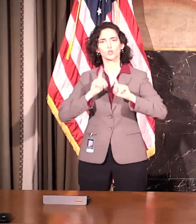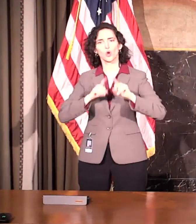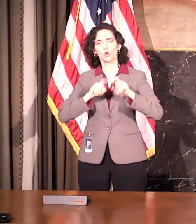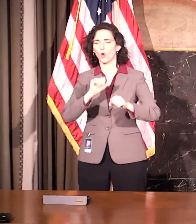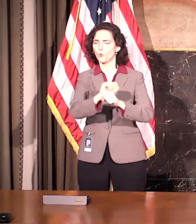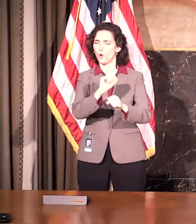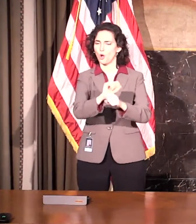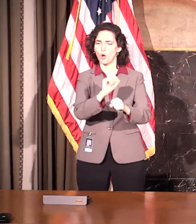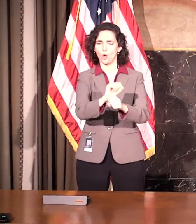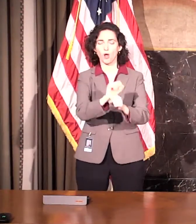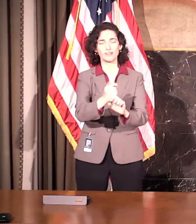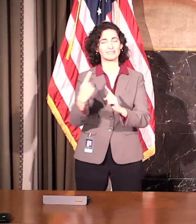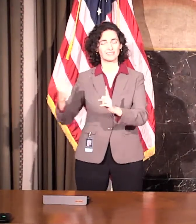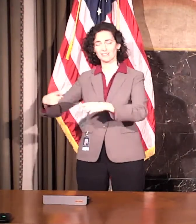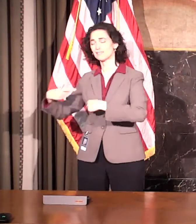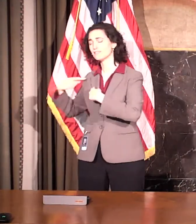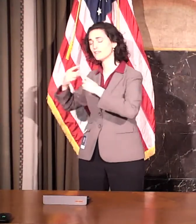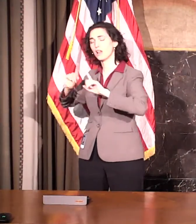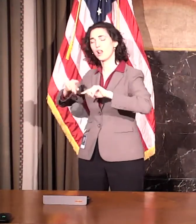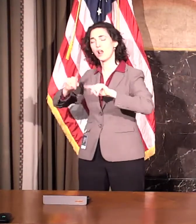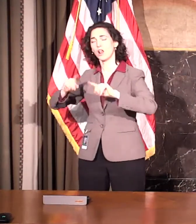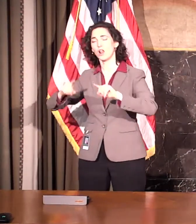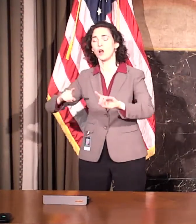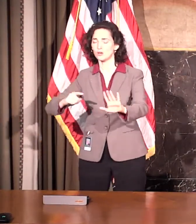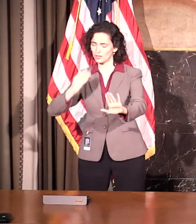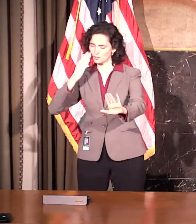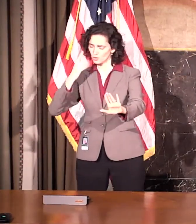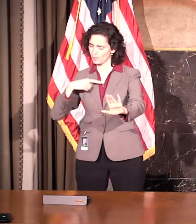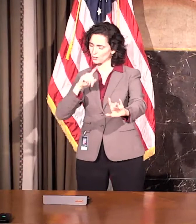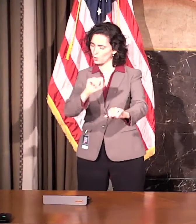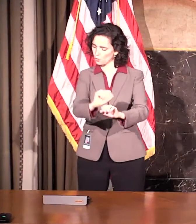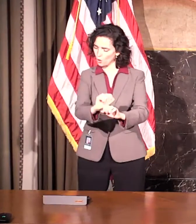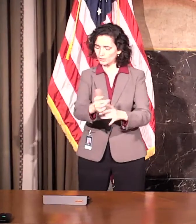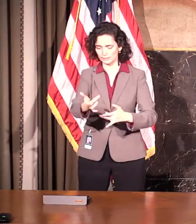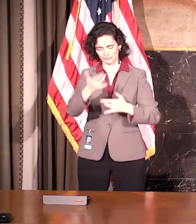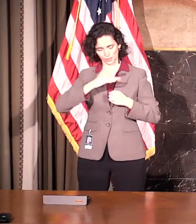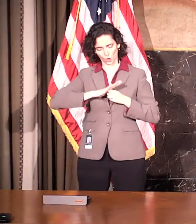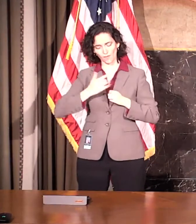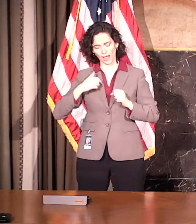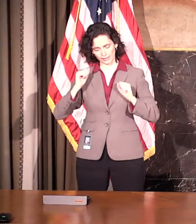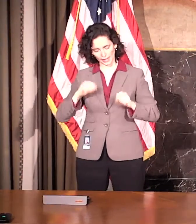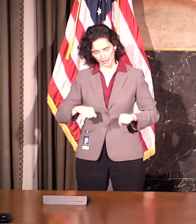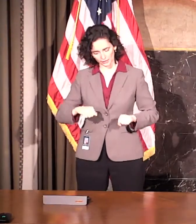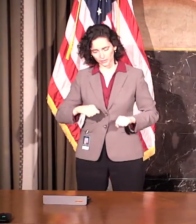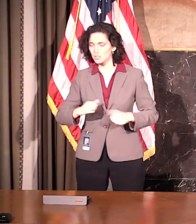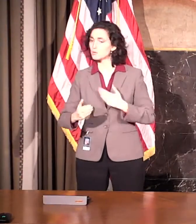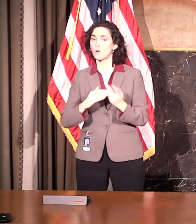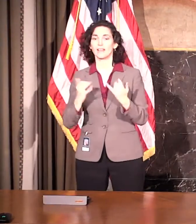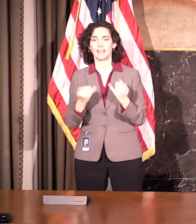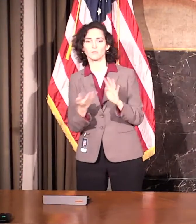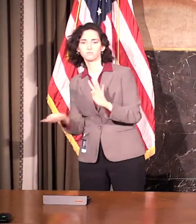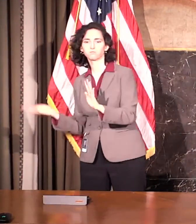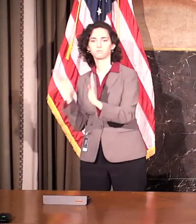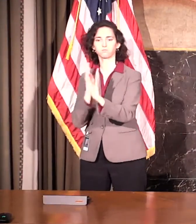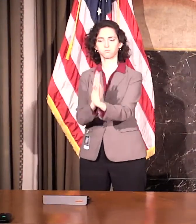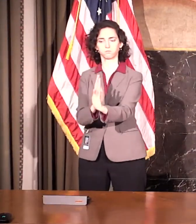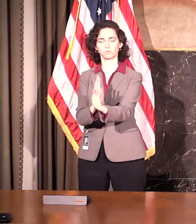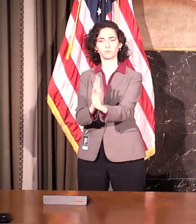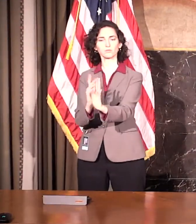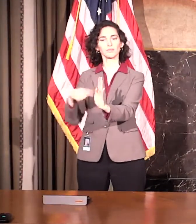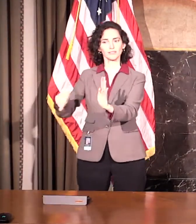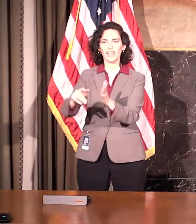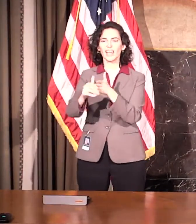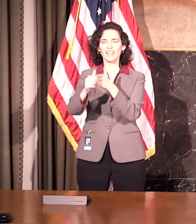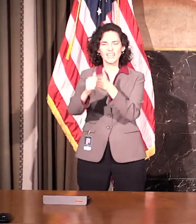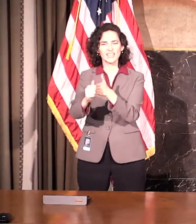knowing that they too may contract COVID-19, but now standing in line, being the first and leaders once